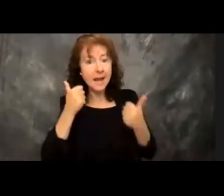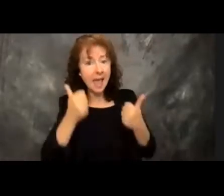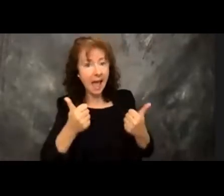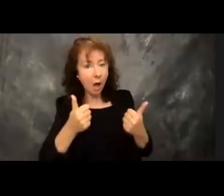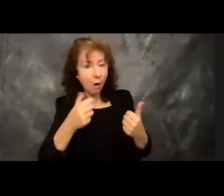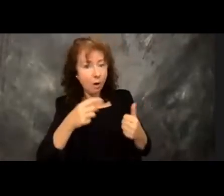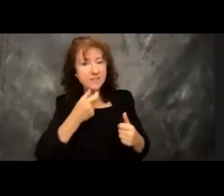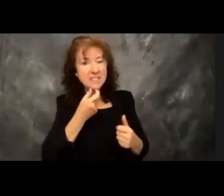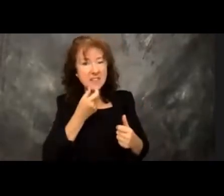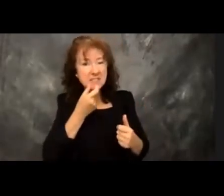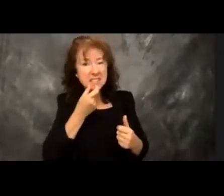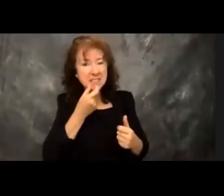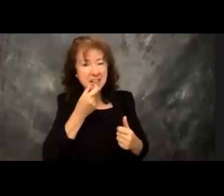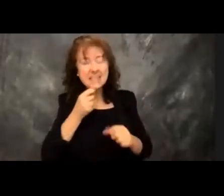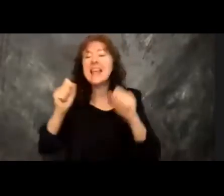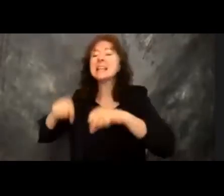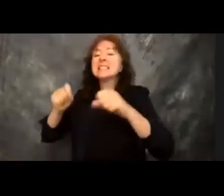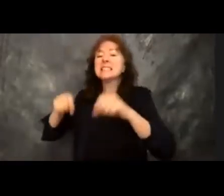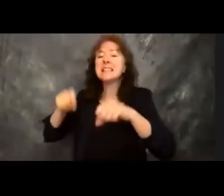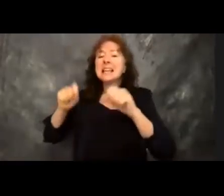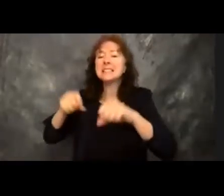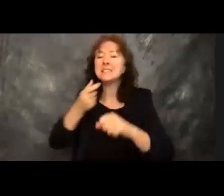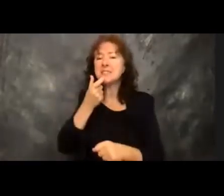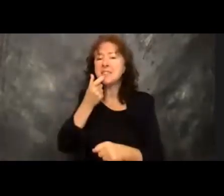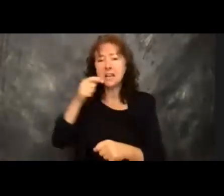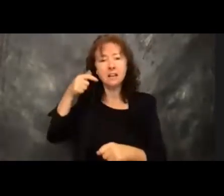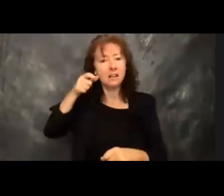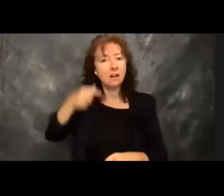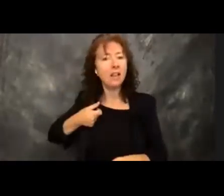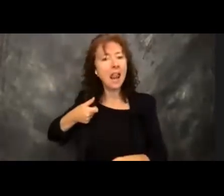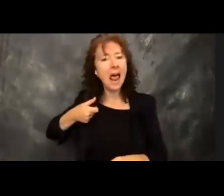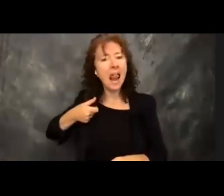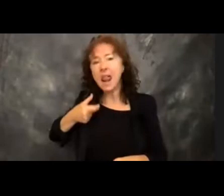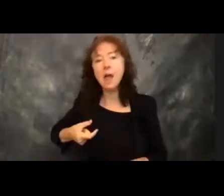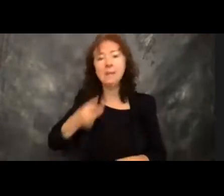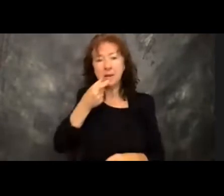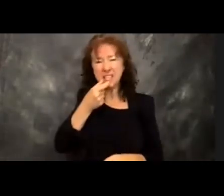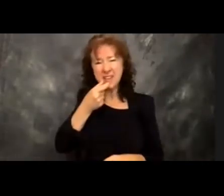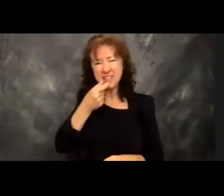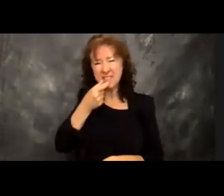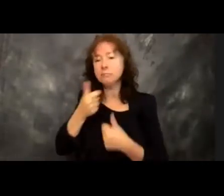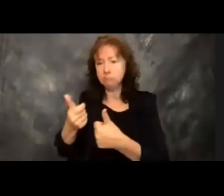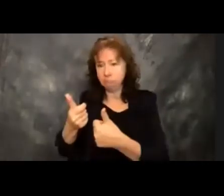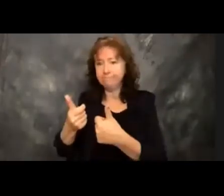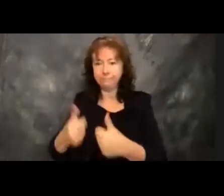it works fine. Can you hear me now? Yes, we can. Thank you. Okay.